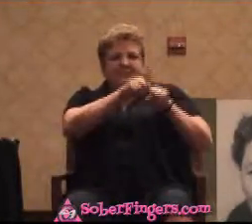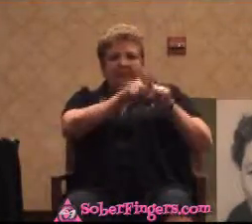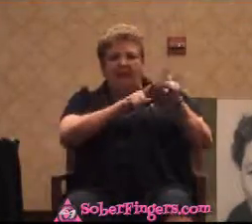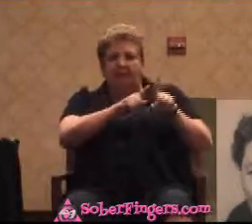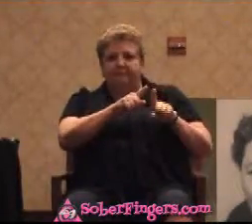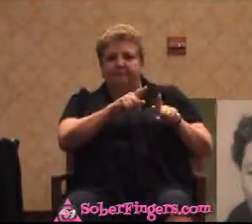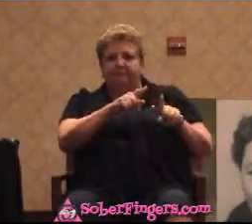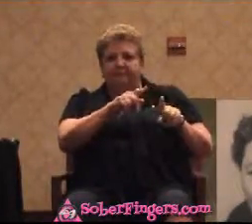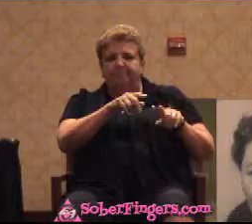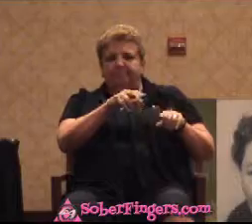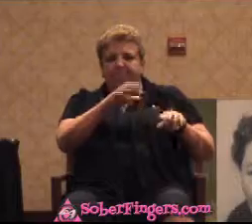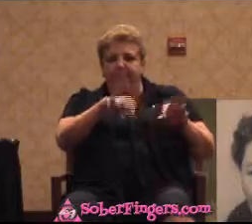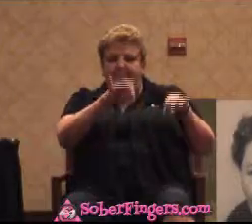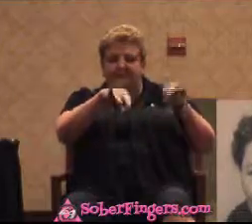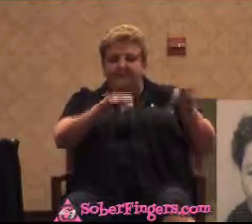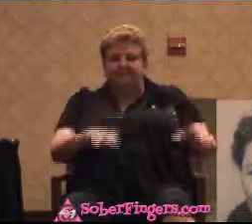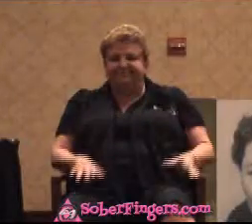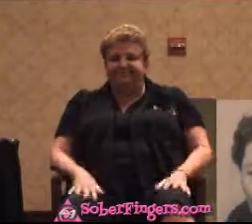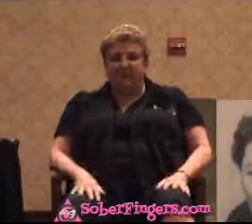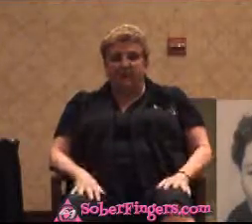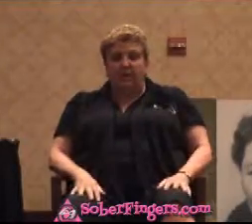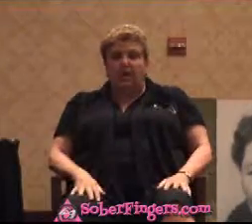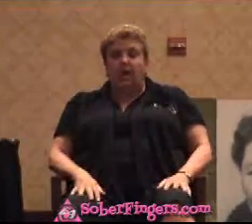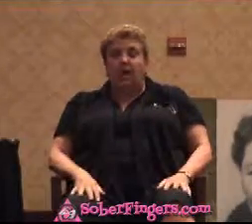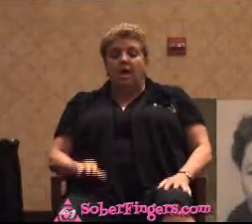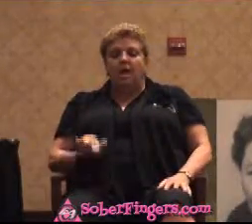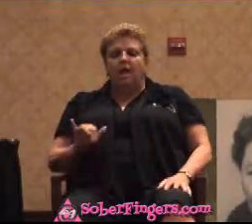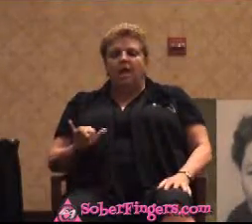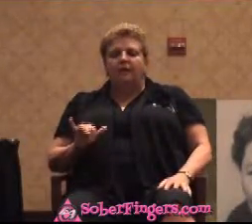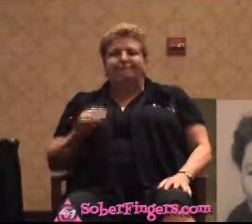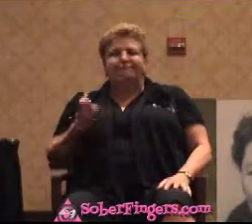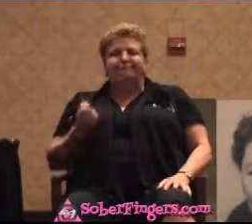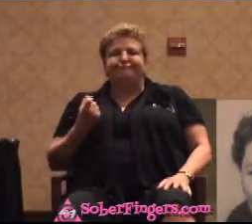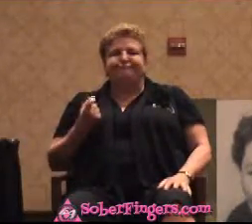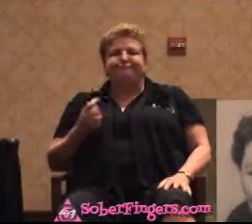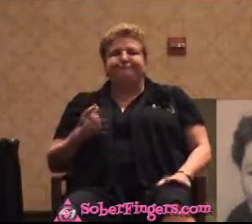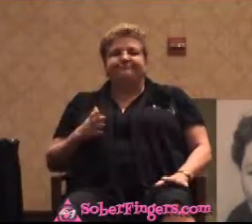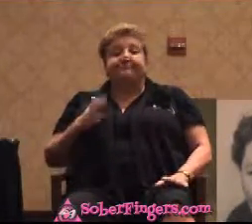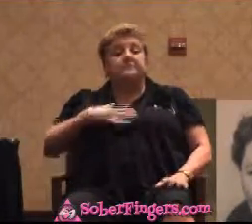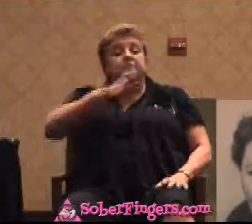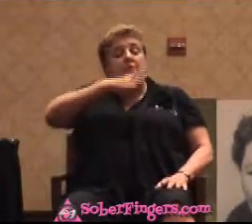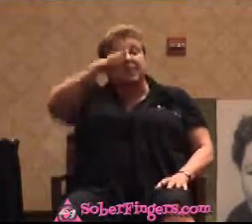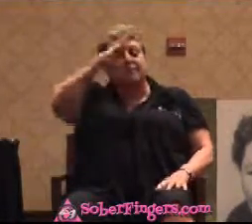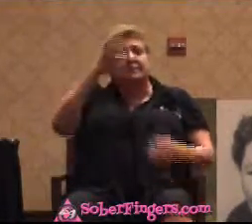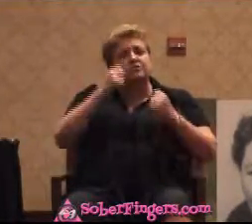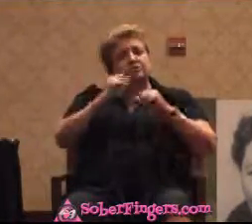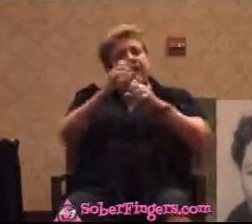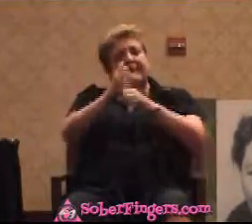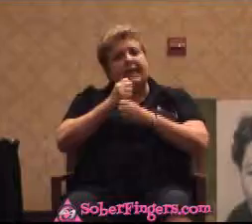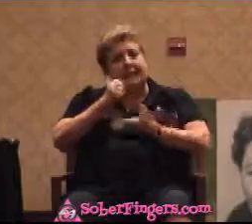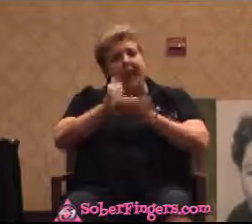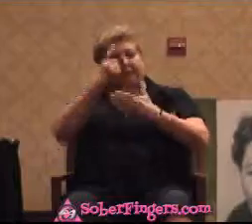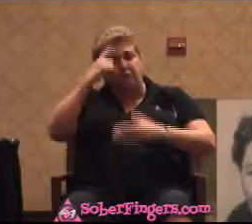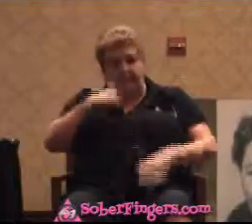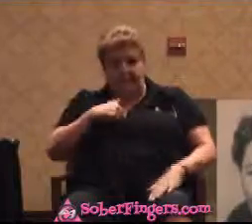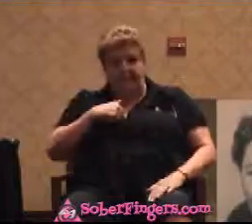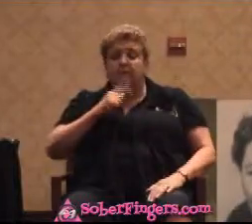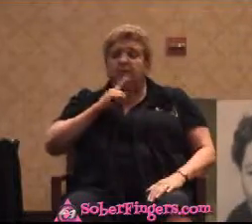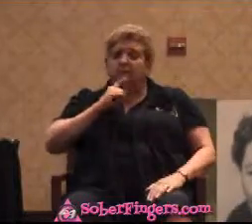All righty then, I understand. So my parents tried to give me some help. They really truly did. They